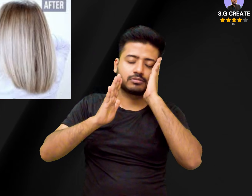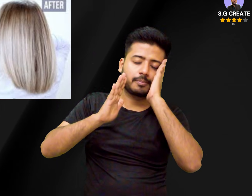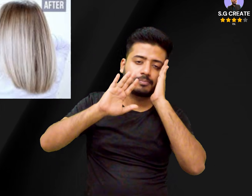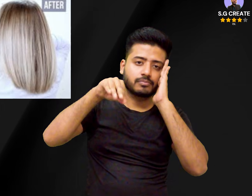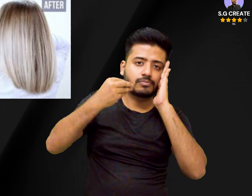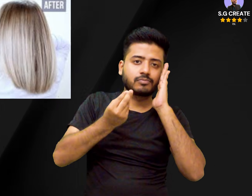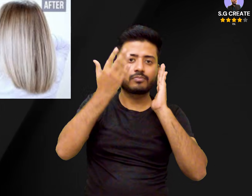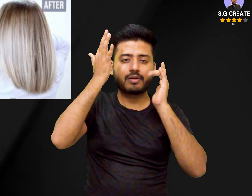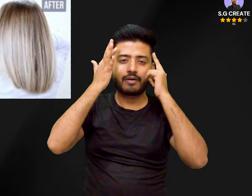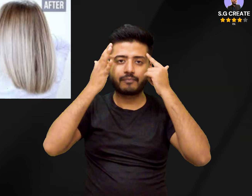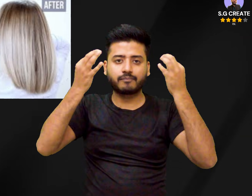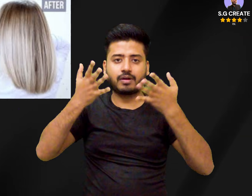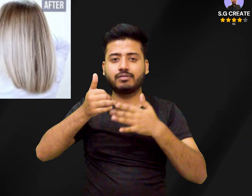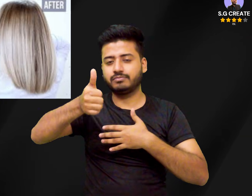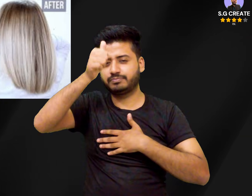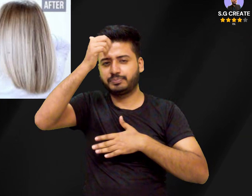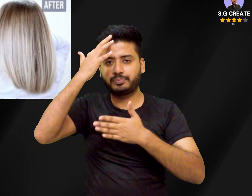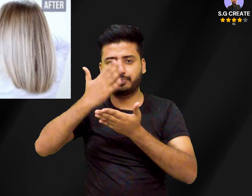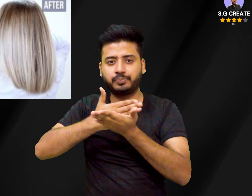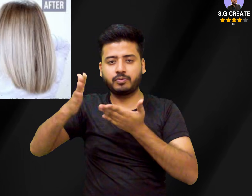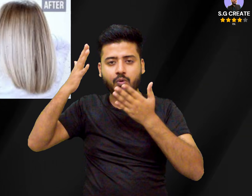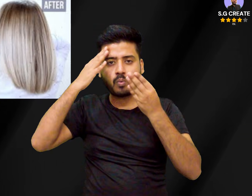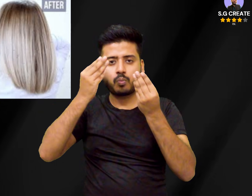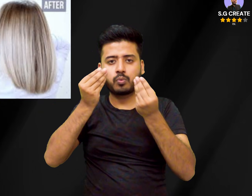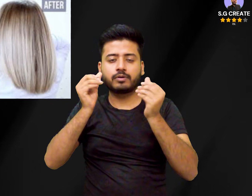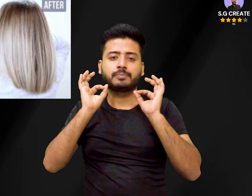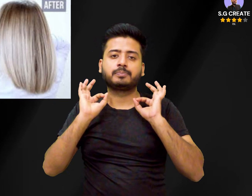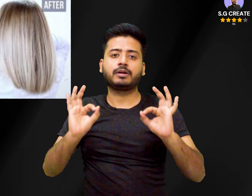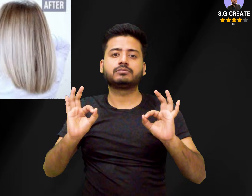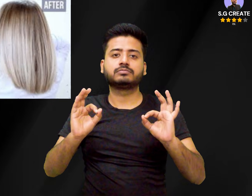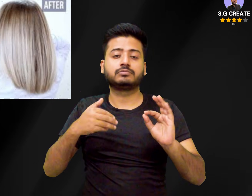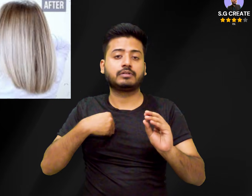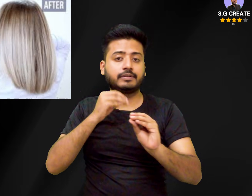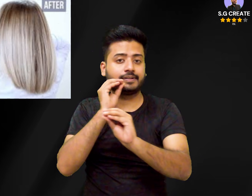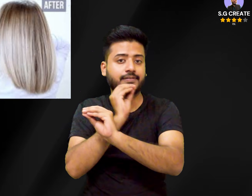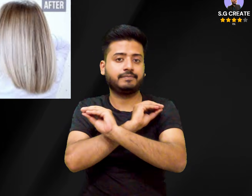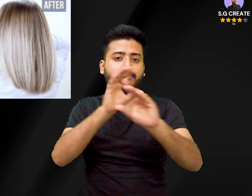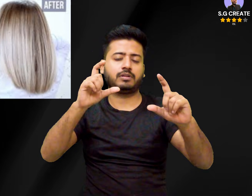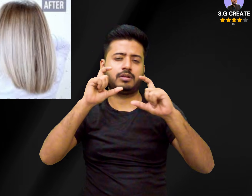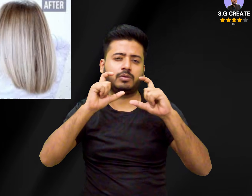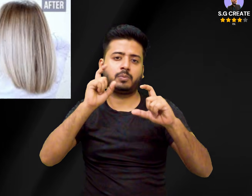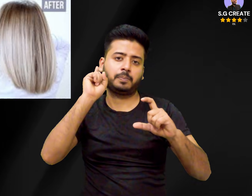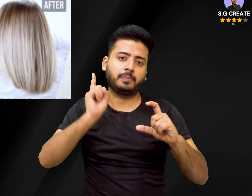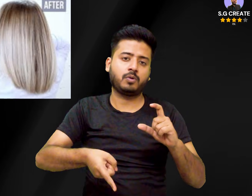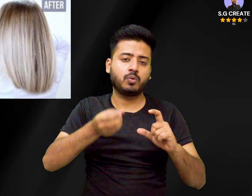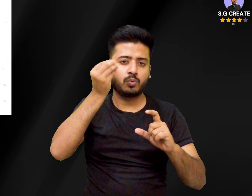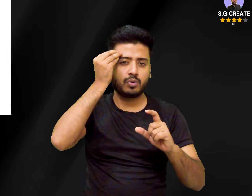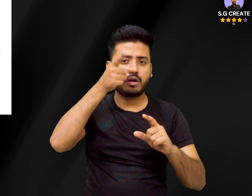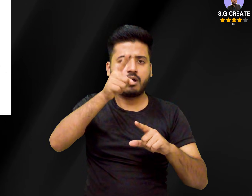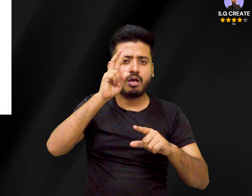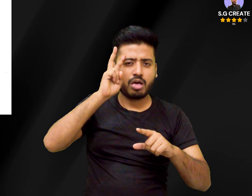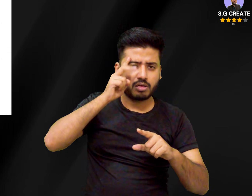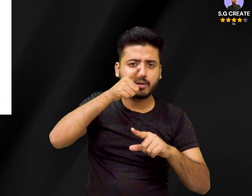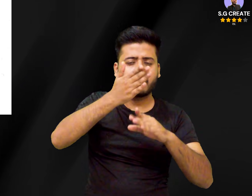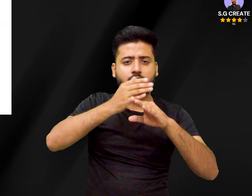hair shaft deeply to reduce protein loss. This strengthens the hair, making it more resilient and less prone to